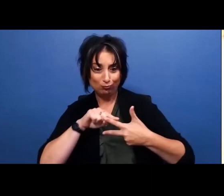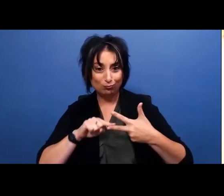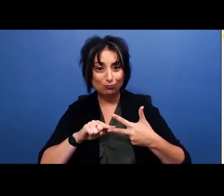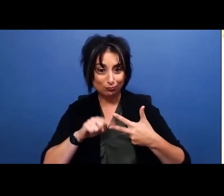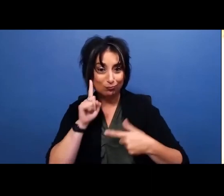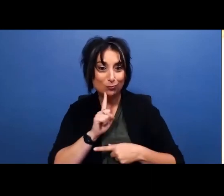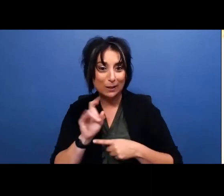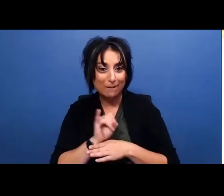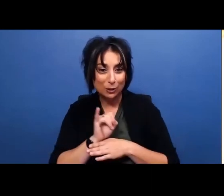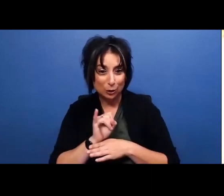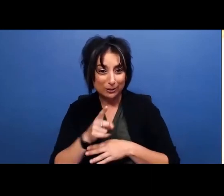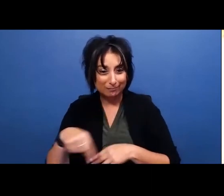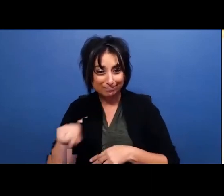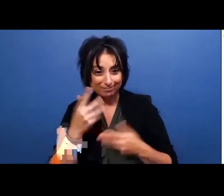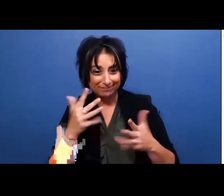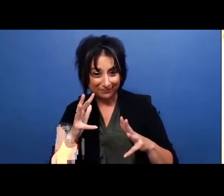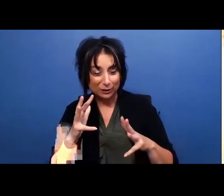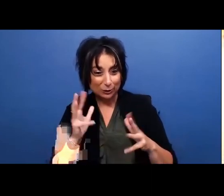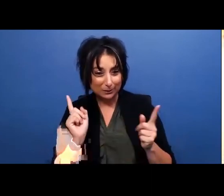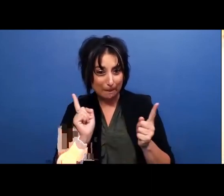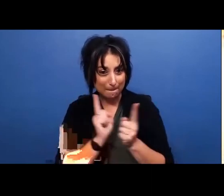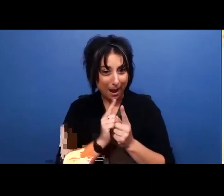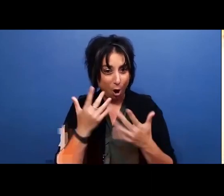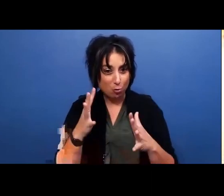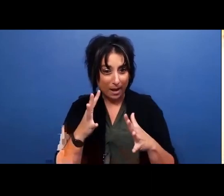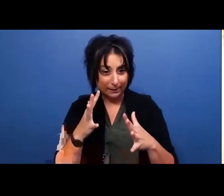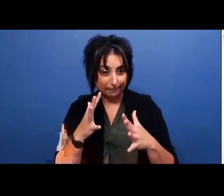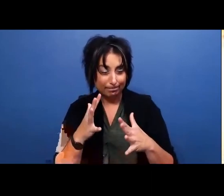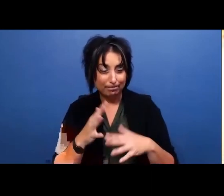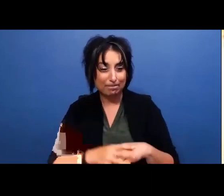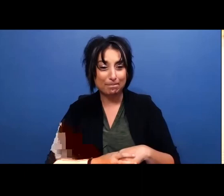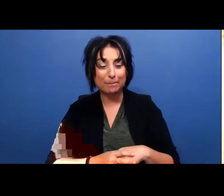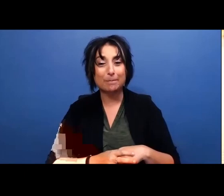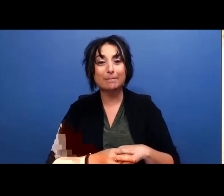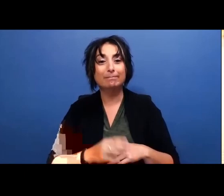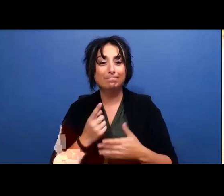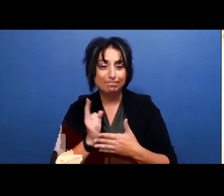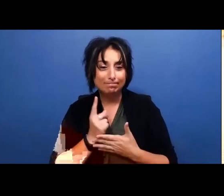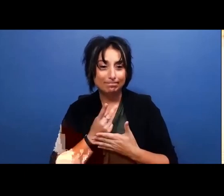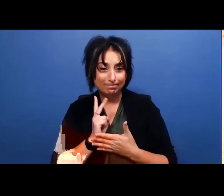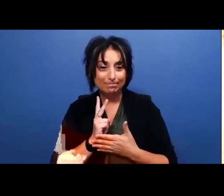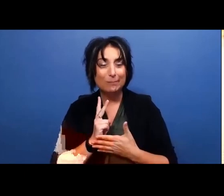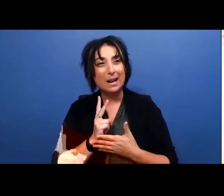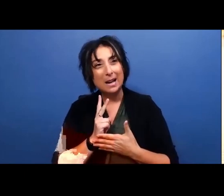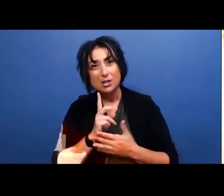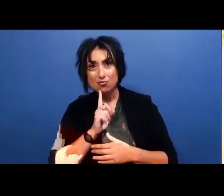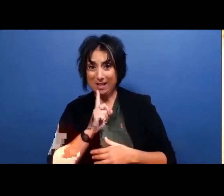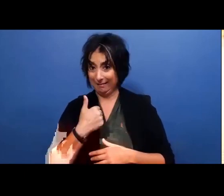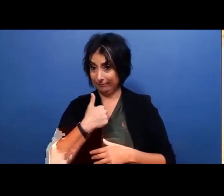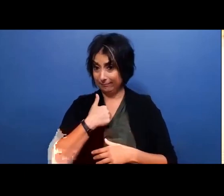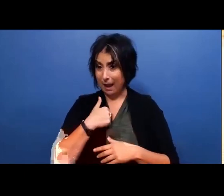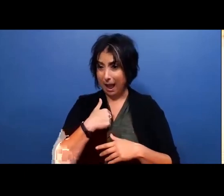have met in our other webinars. They were most likely in middle school when I was doing